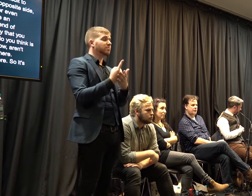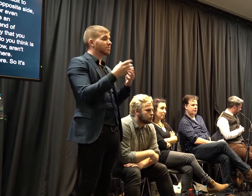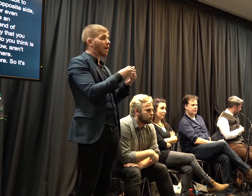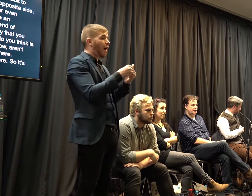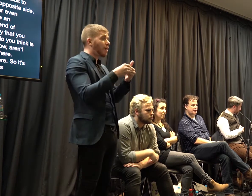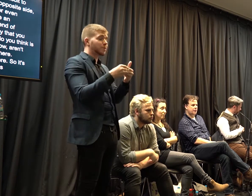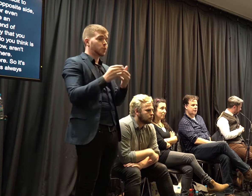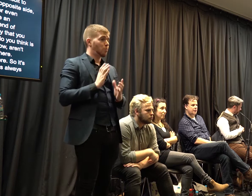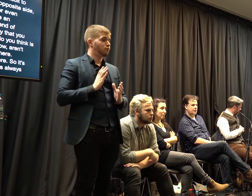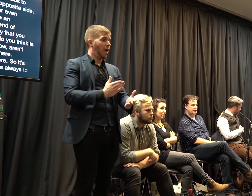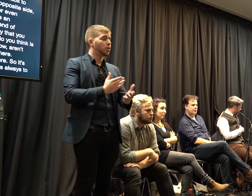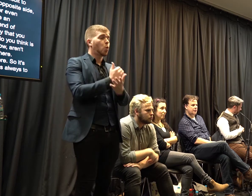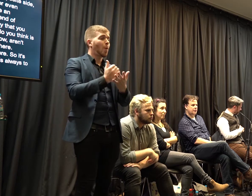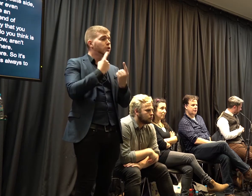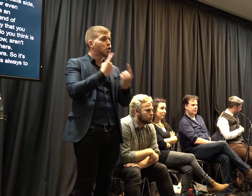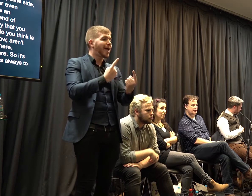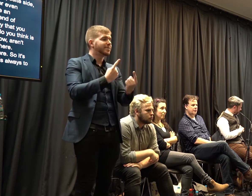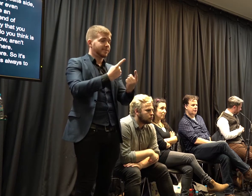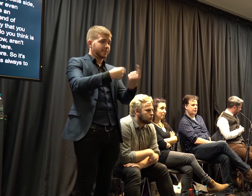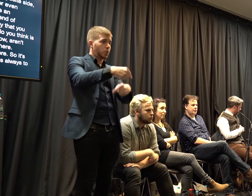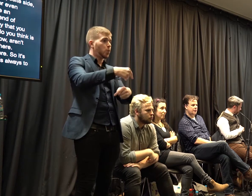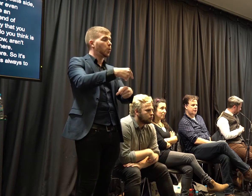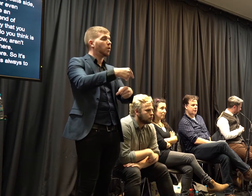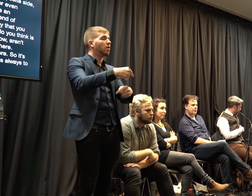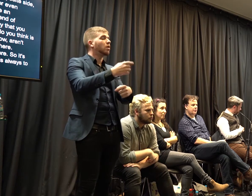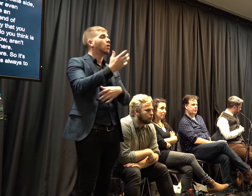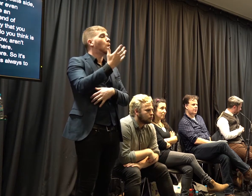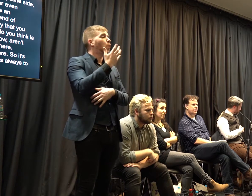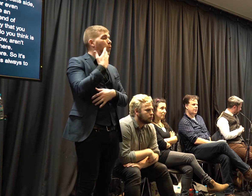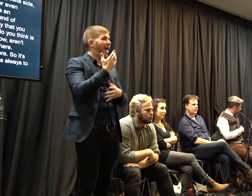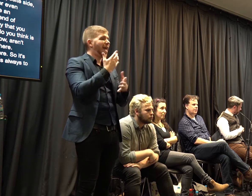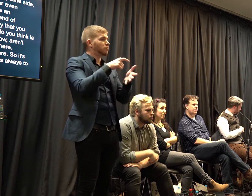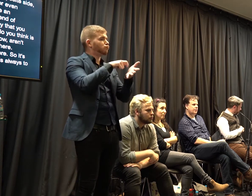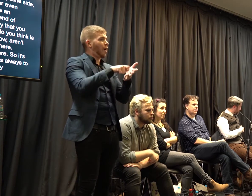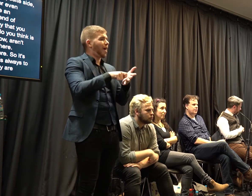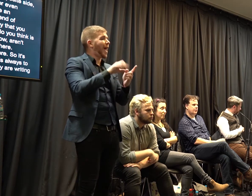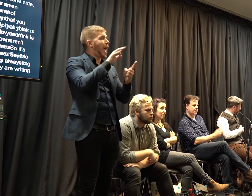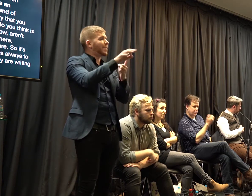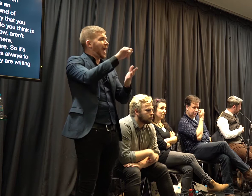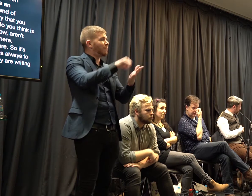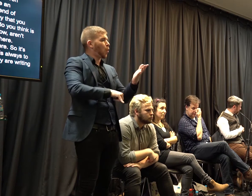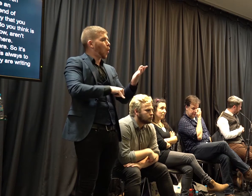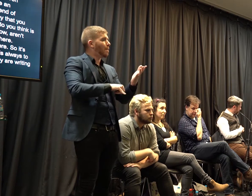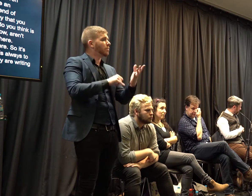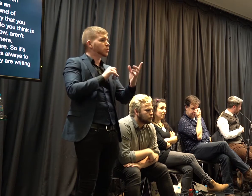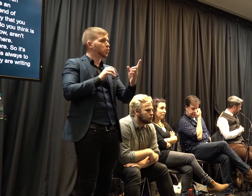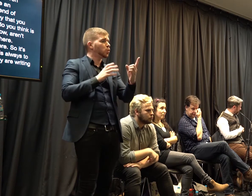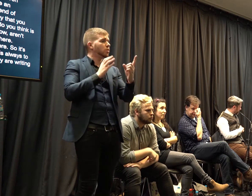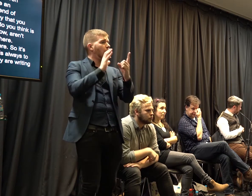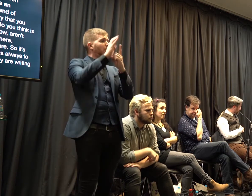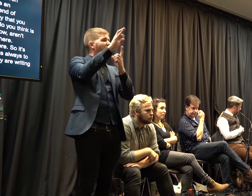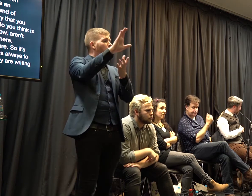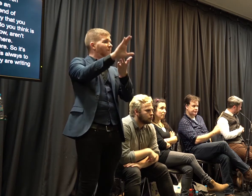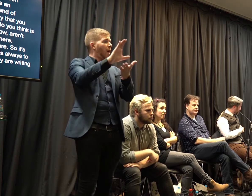to suggest to people that they put in, when they're writing their application form for funding, is to remember to